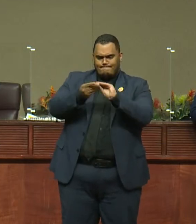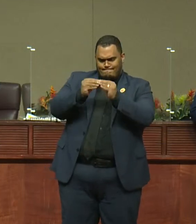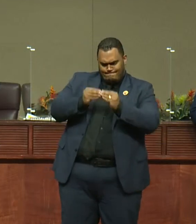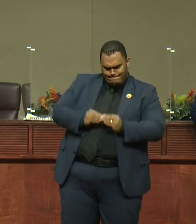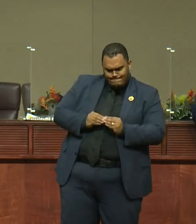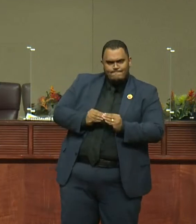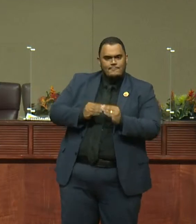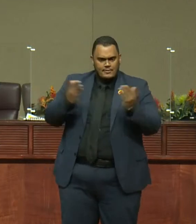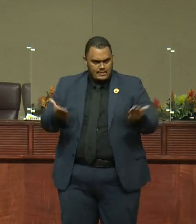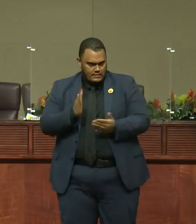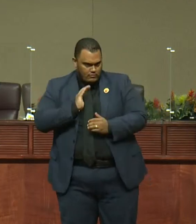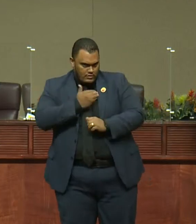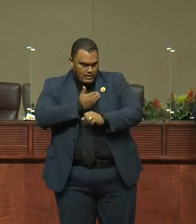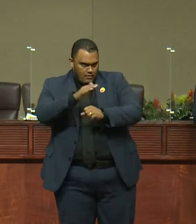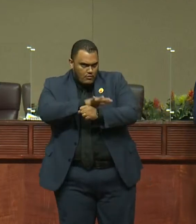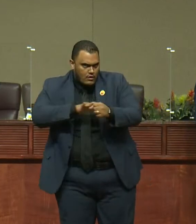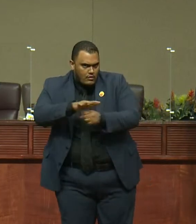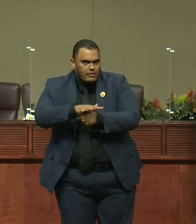Mayor Demings. Mayor?